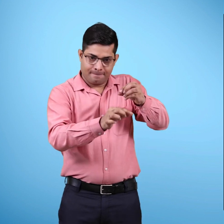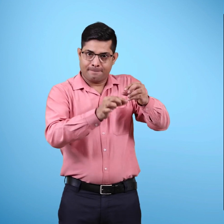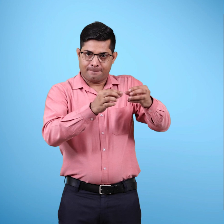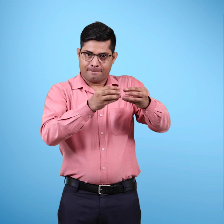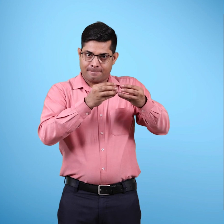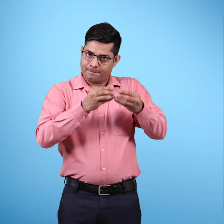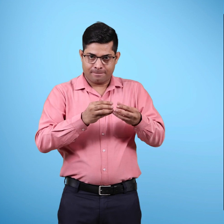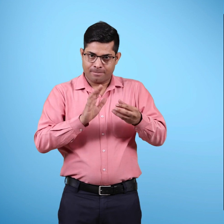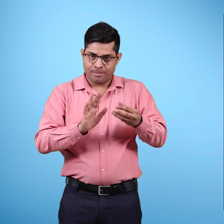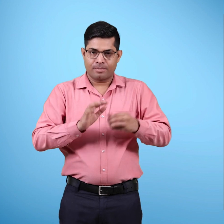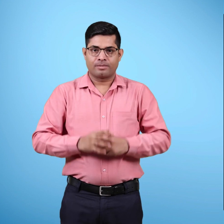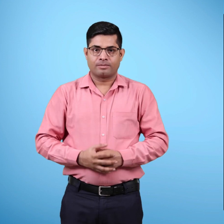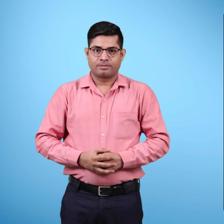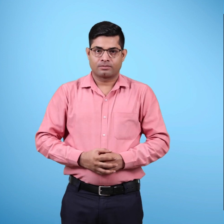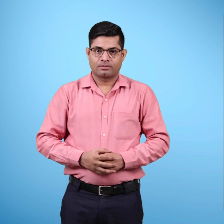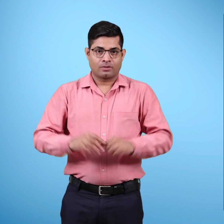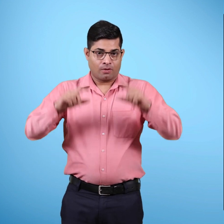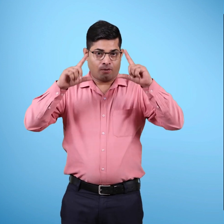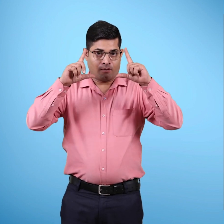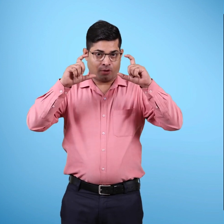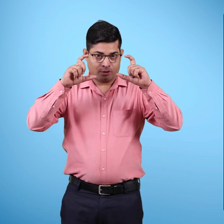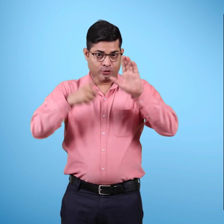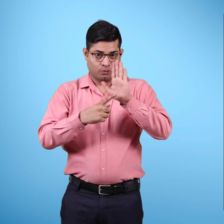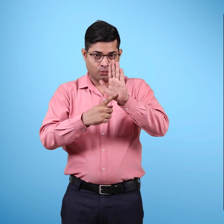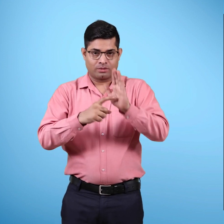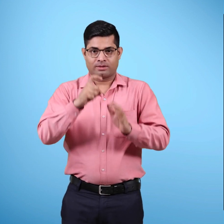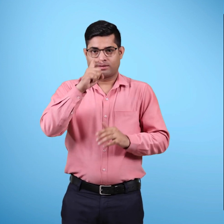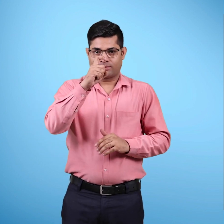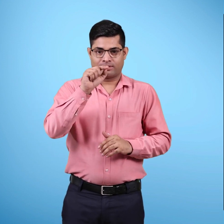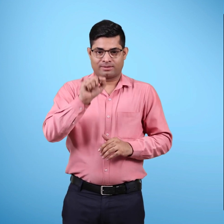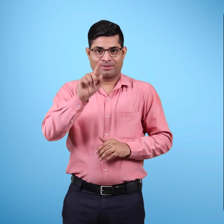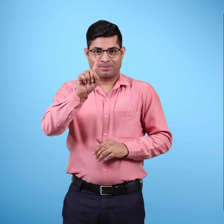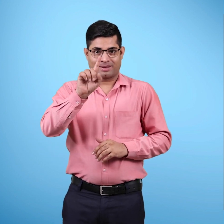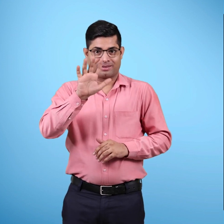Figure 7.15.